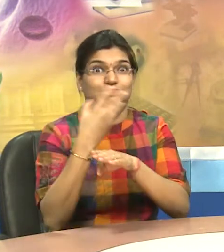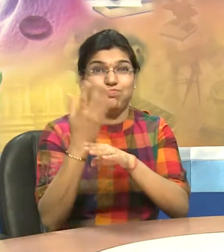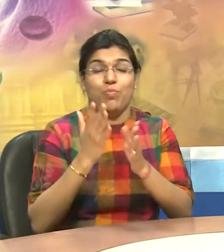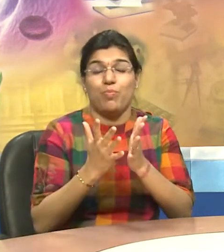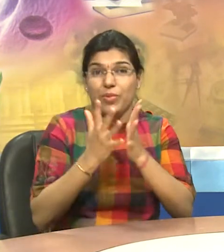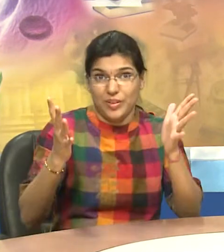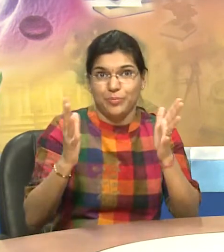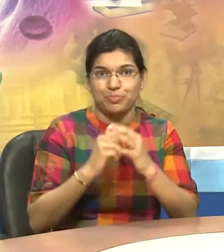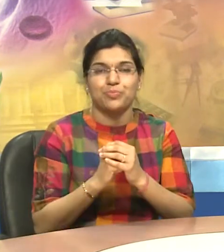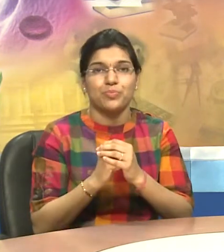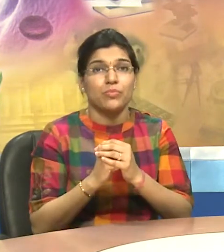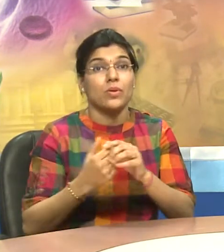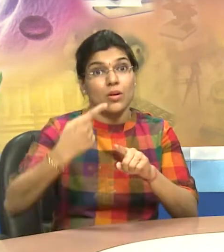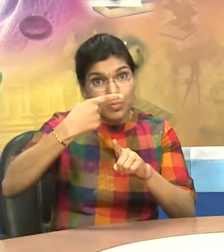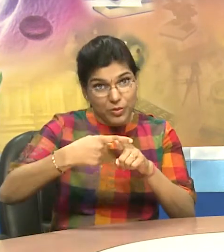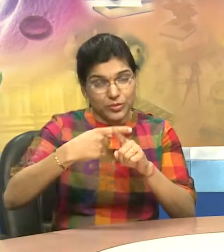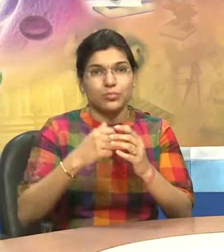to the fire engine because it has loud sound.